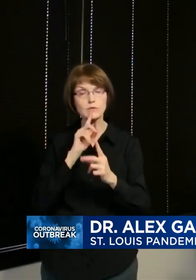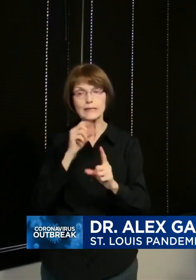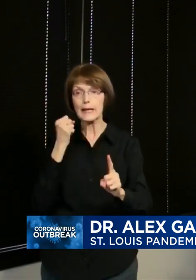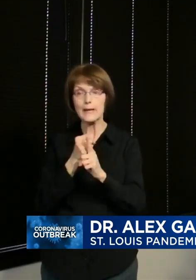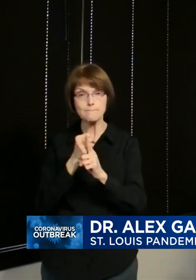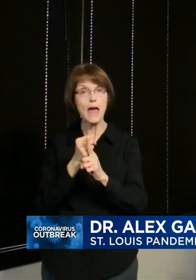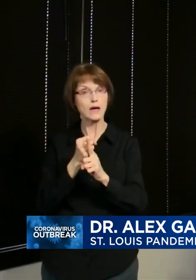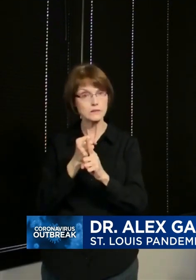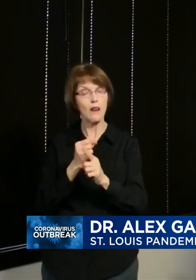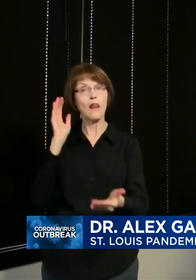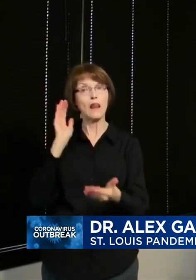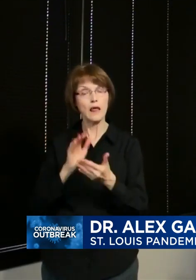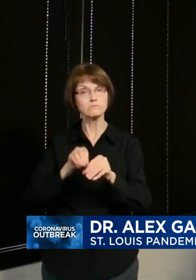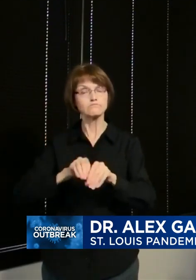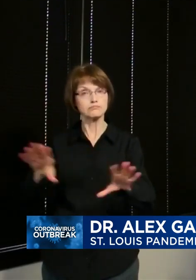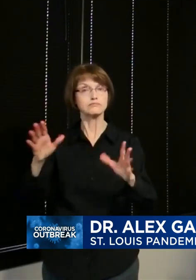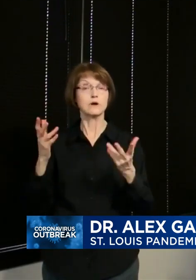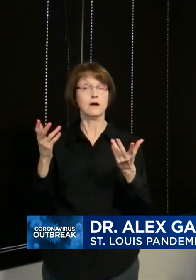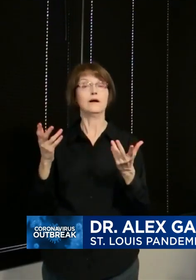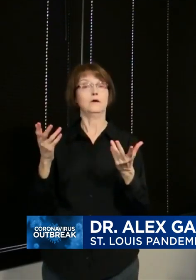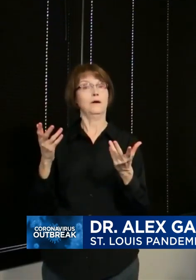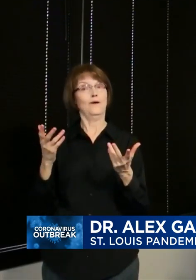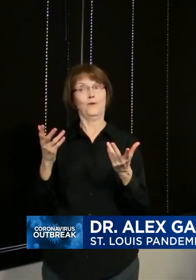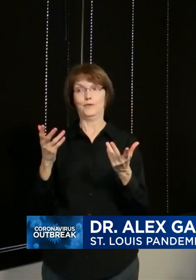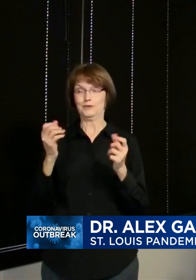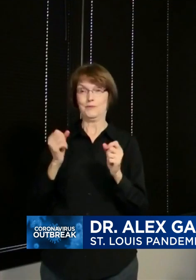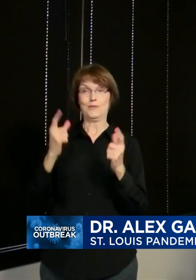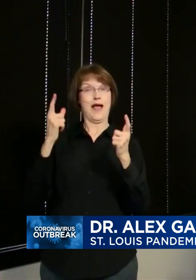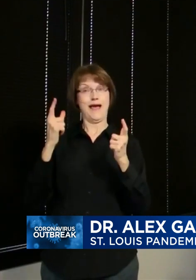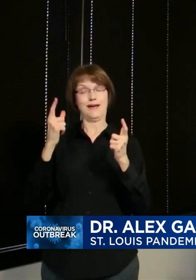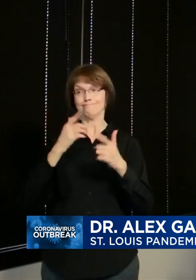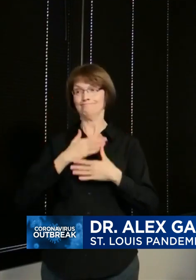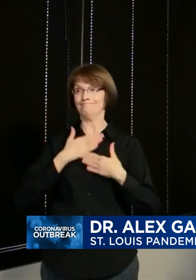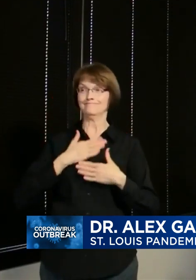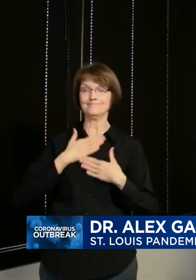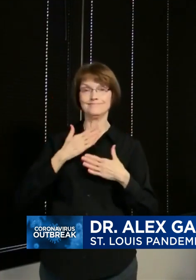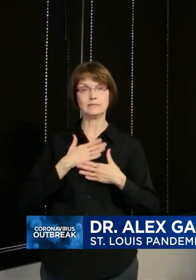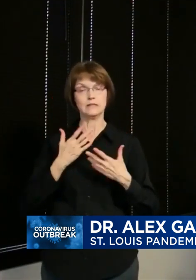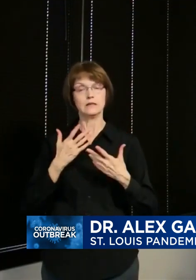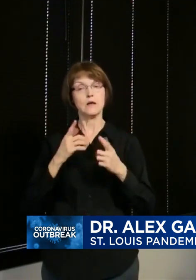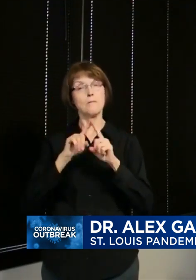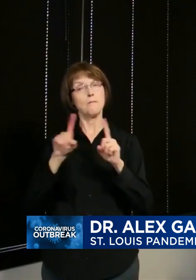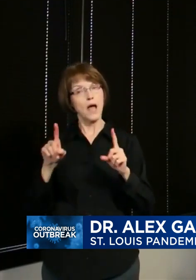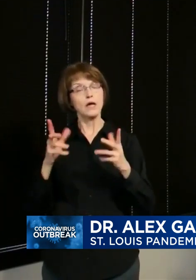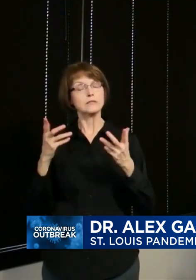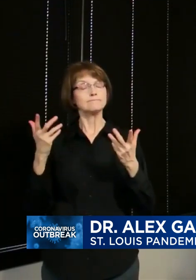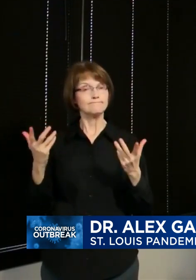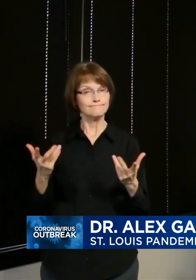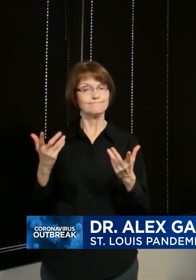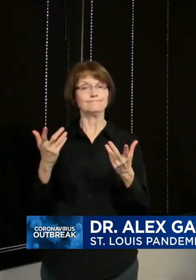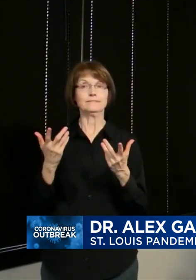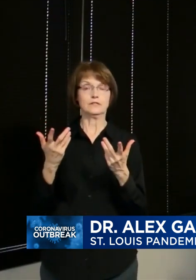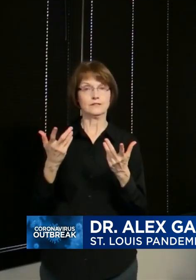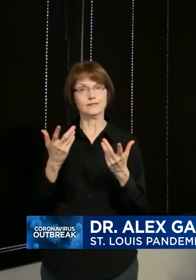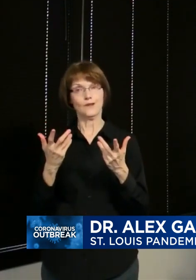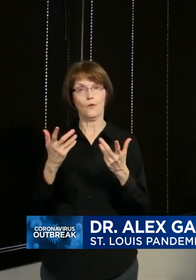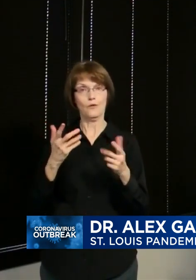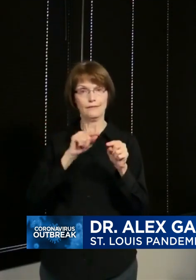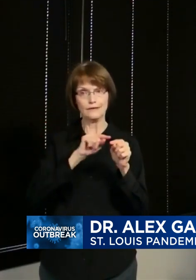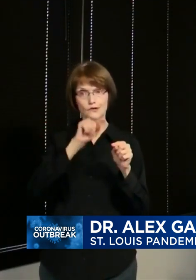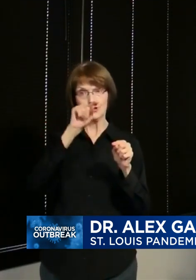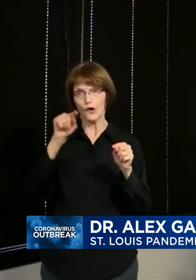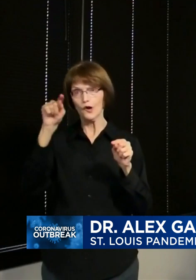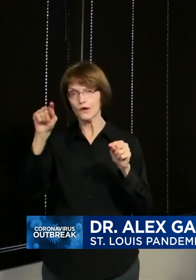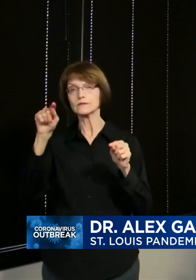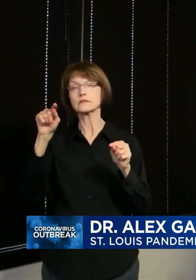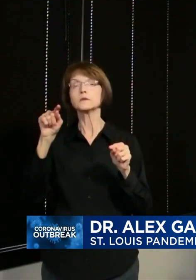turn. And so that was a very pleasant surprise. But again, we always are skeptical of the way these curves work.